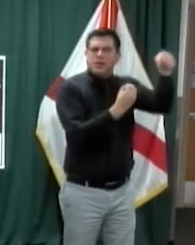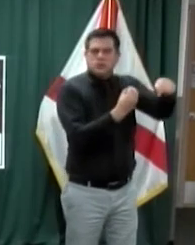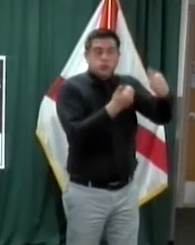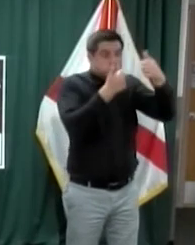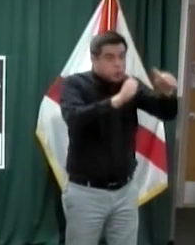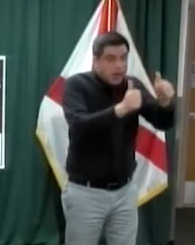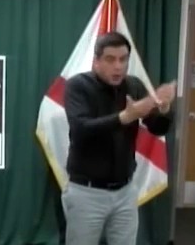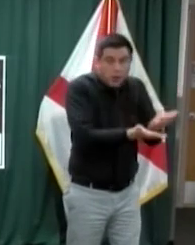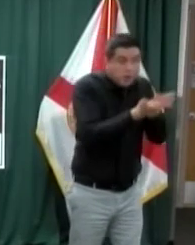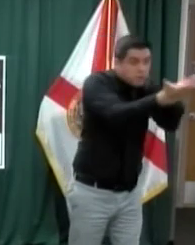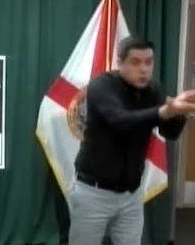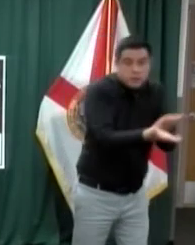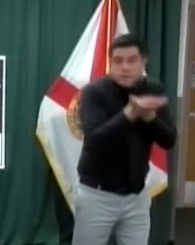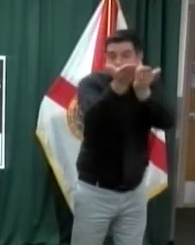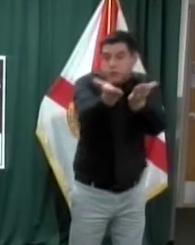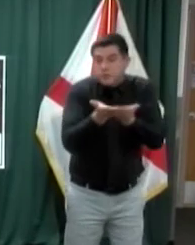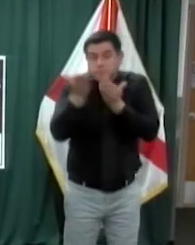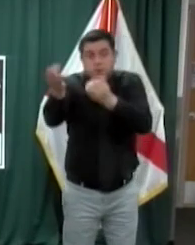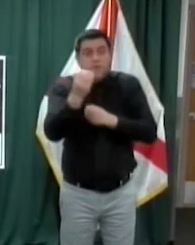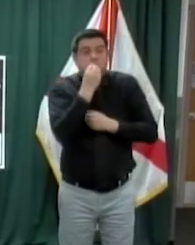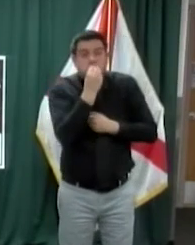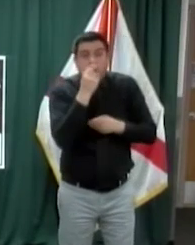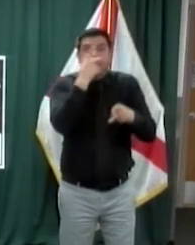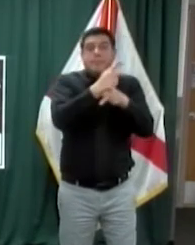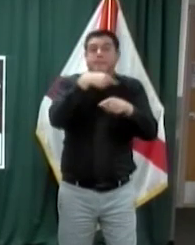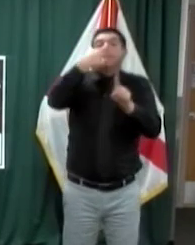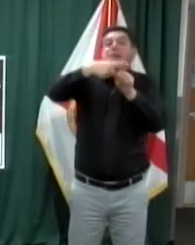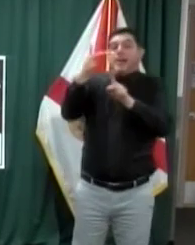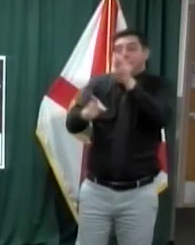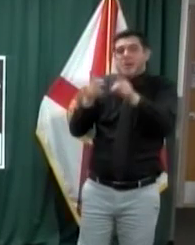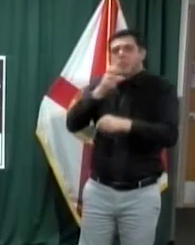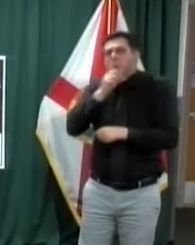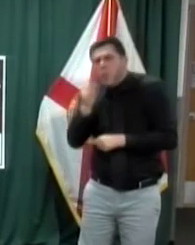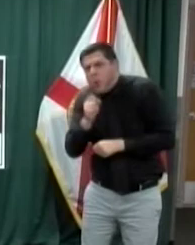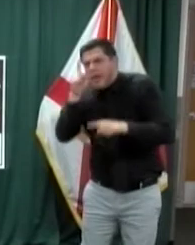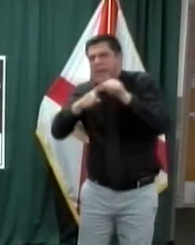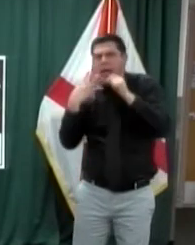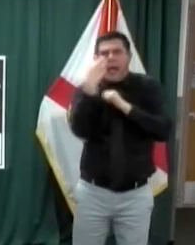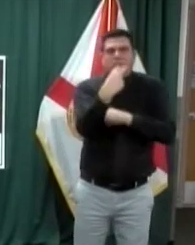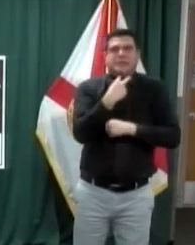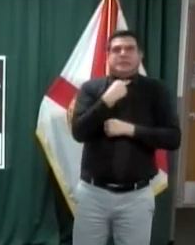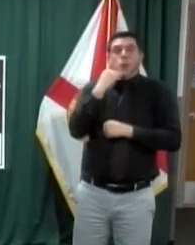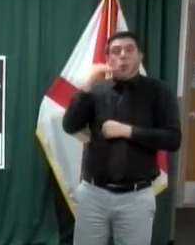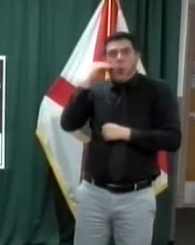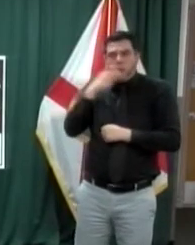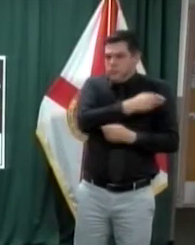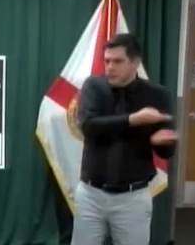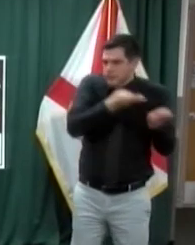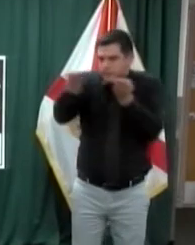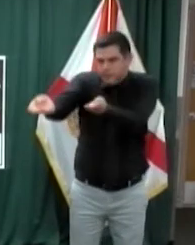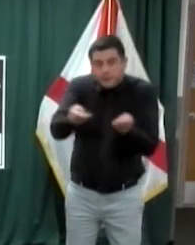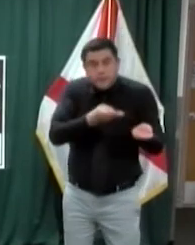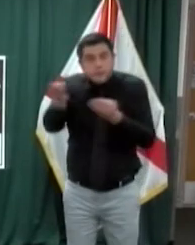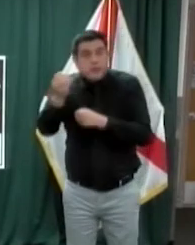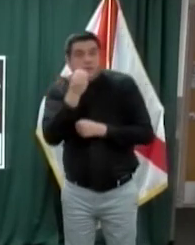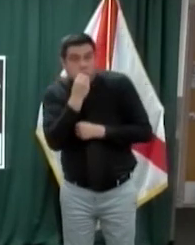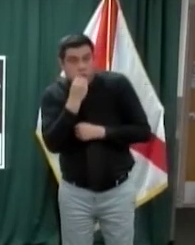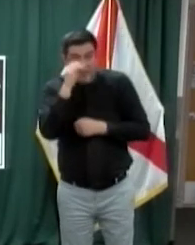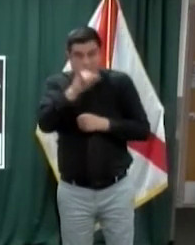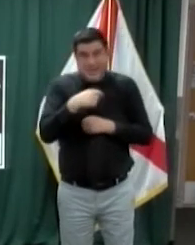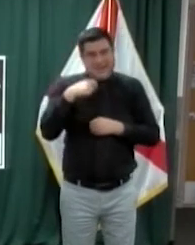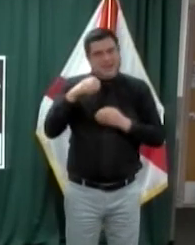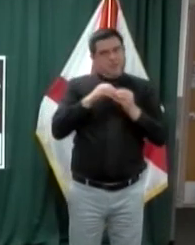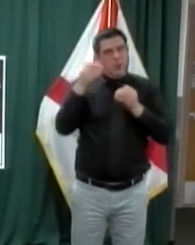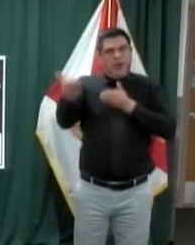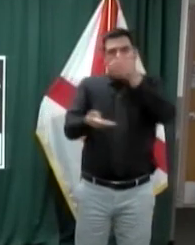Foundation, and we're looking also for partnerships with our senior centers and United Against Poverty and other